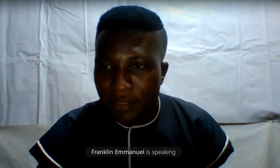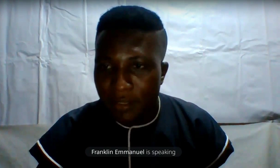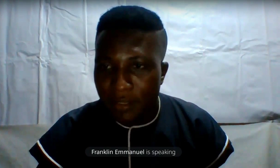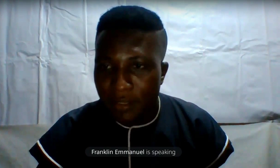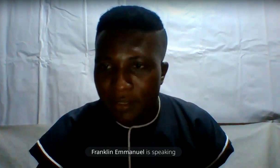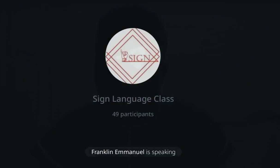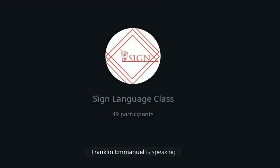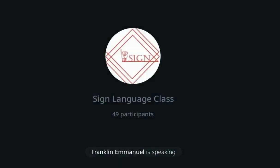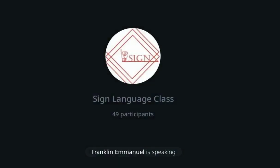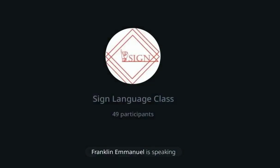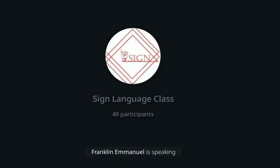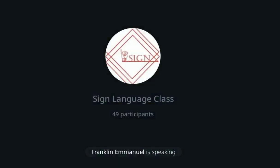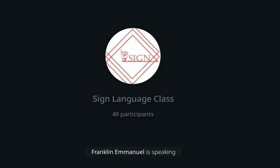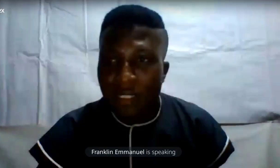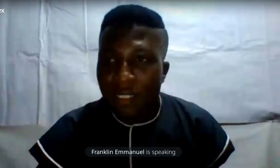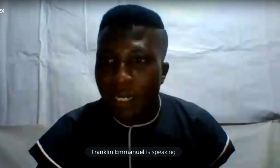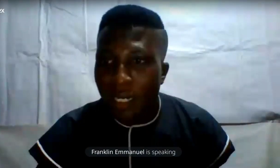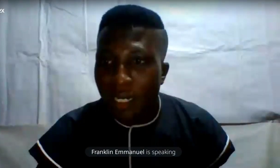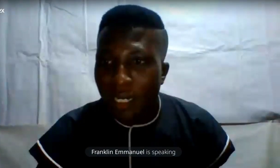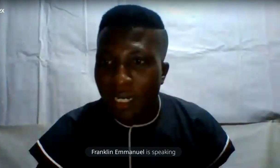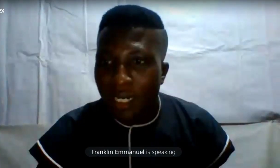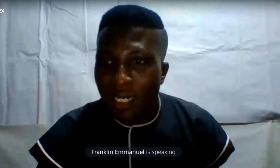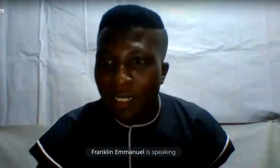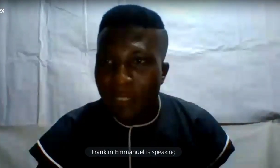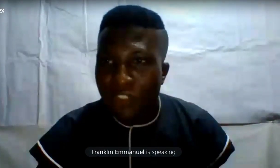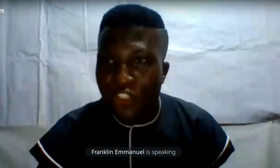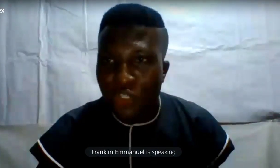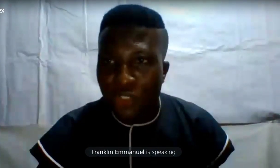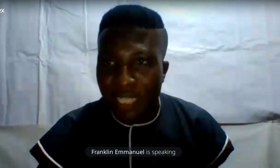It's just Ada. I am sitting on my screen.